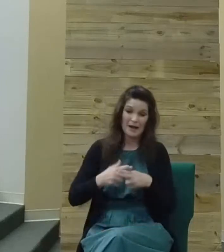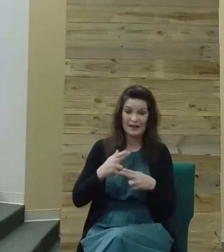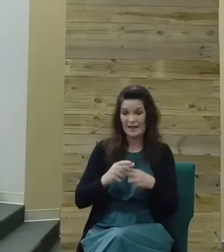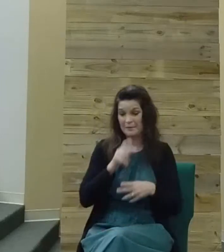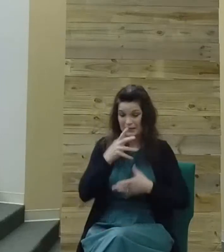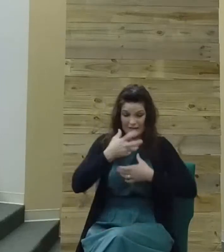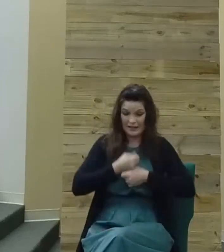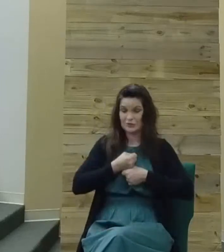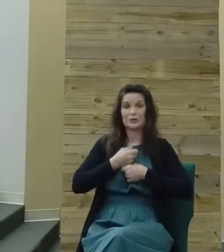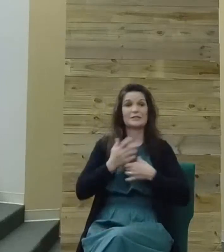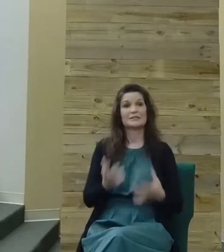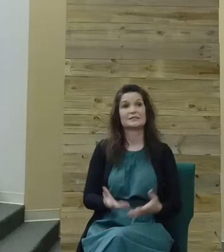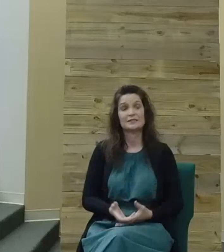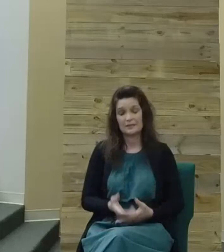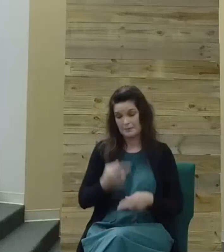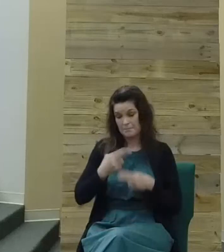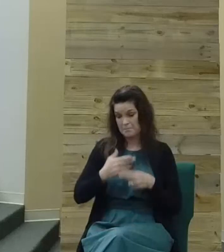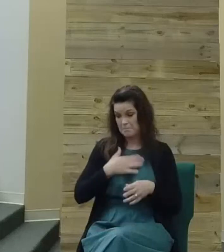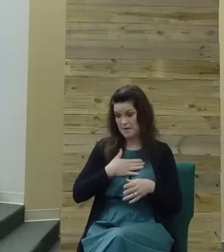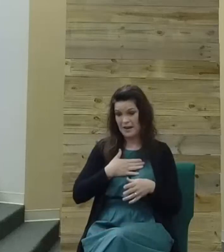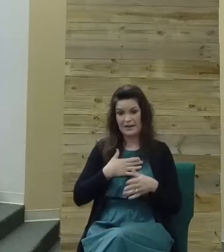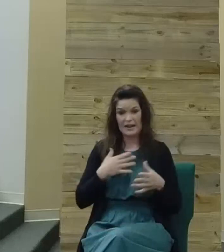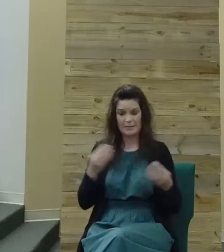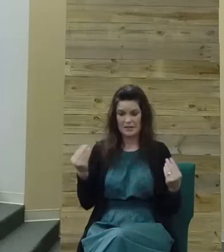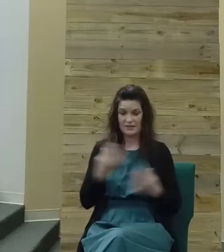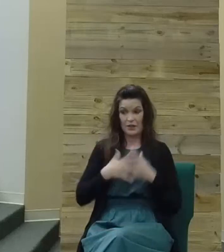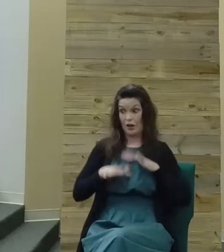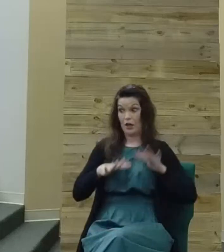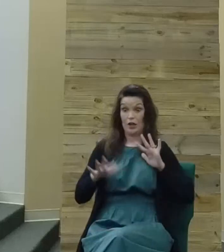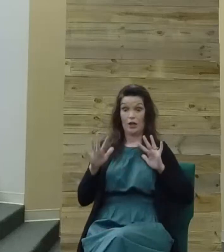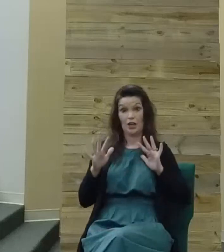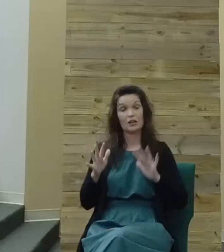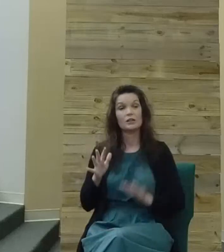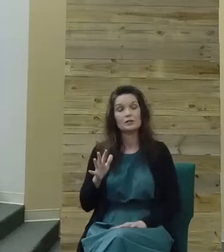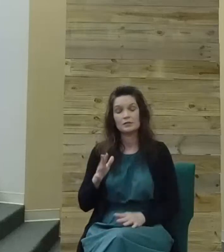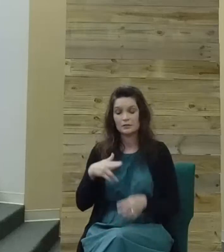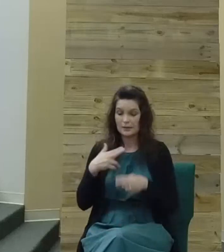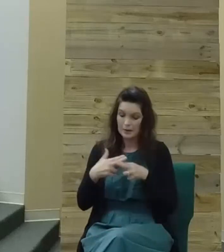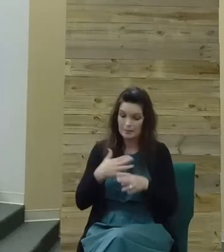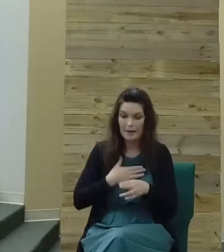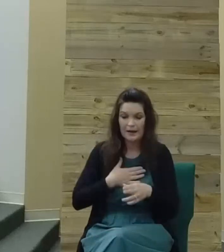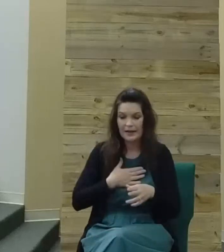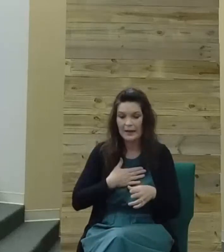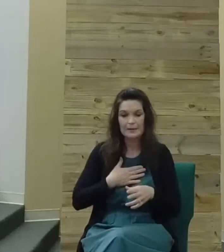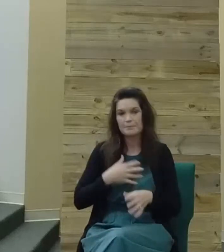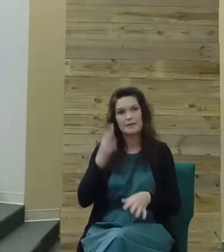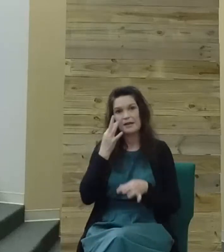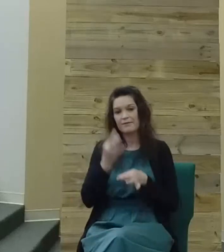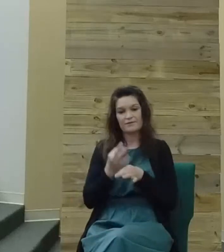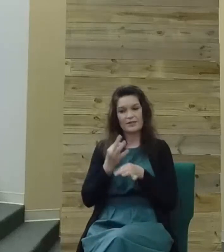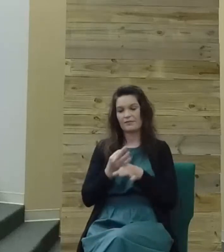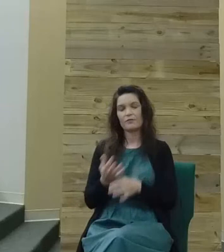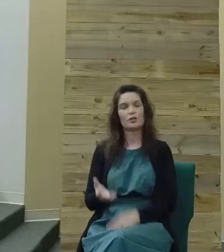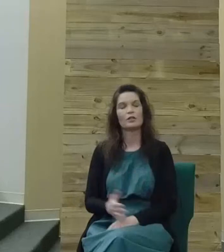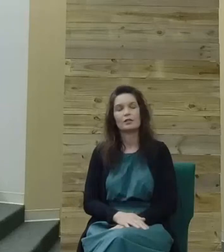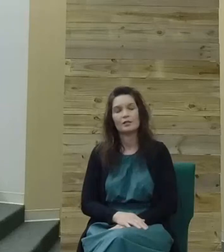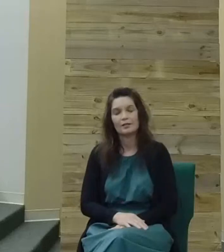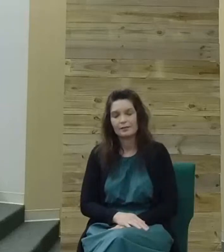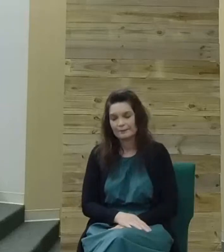is insecure." "My name is fearful." "My name is unfaithful."